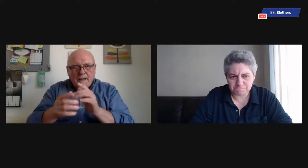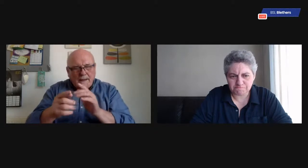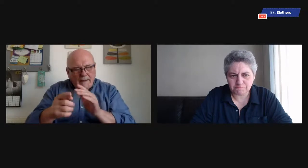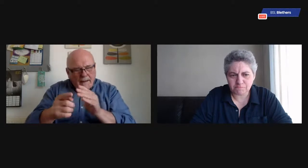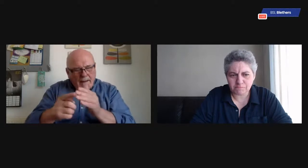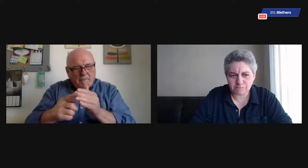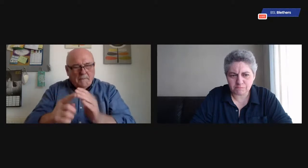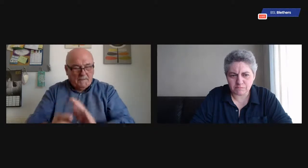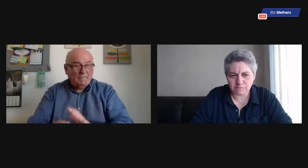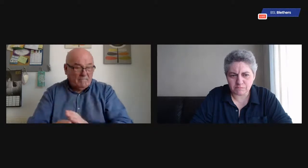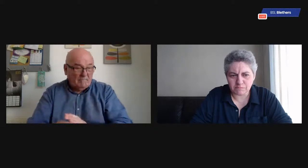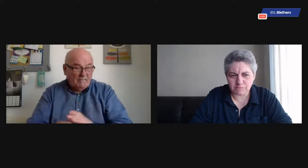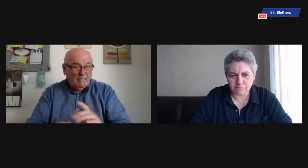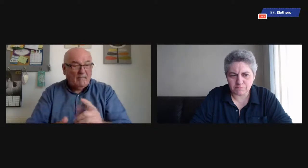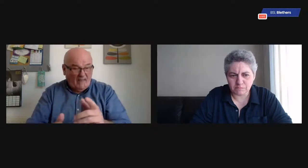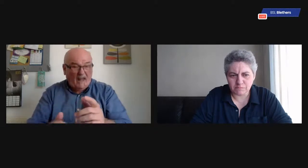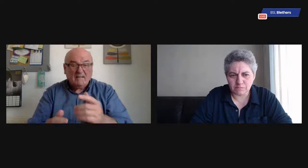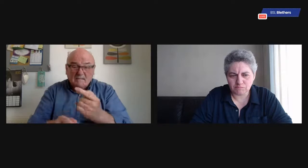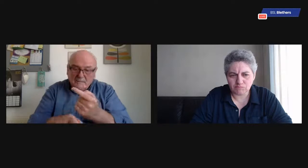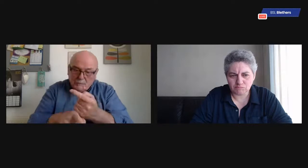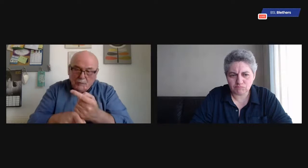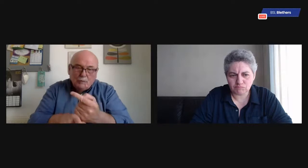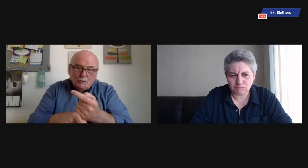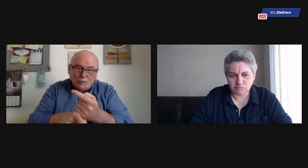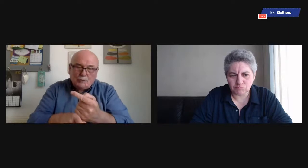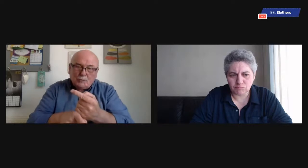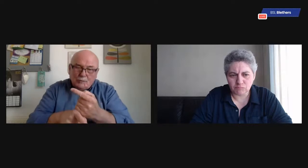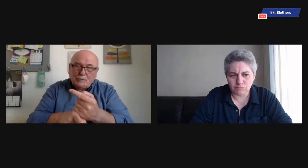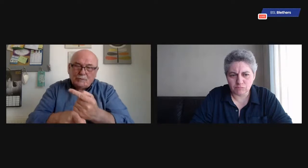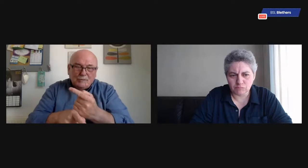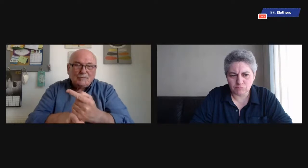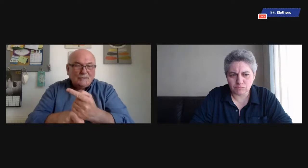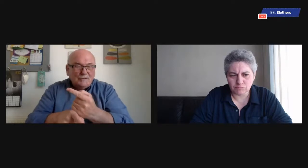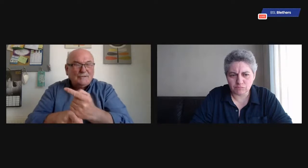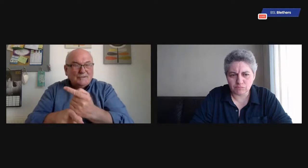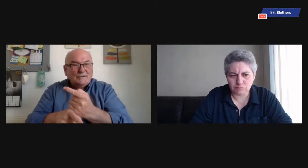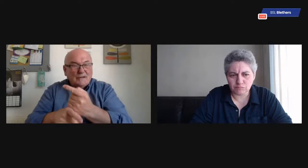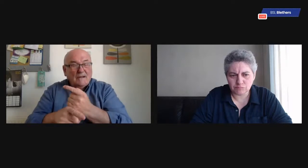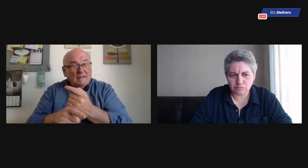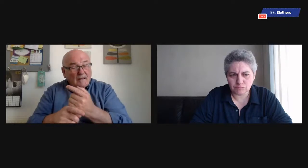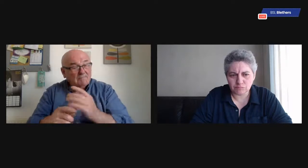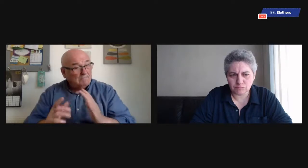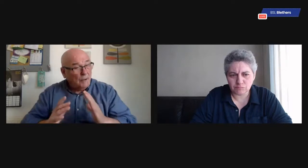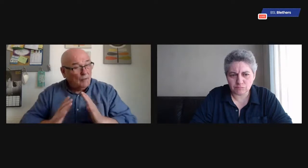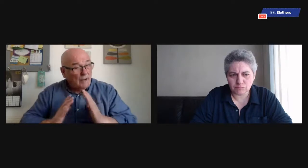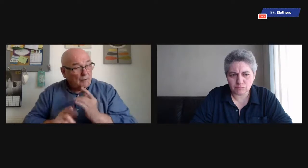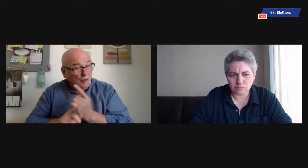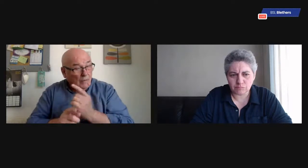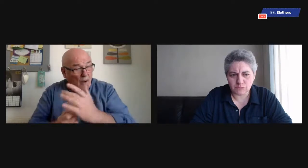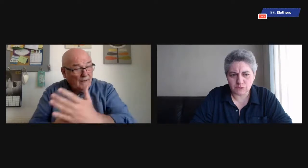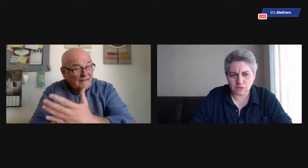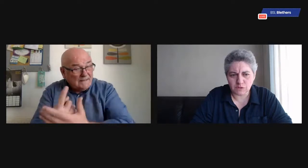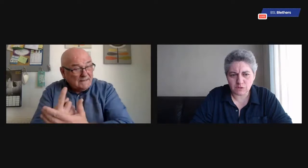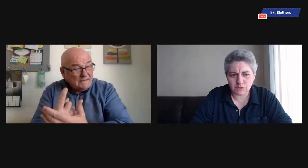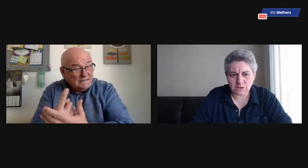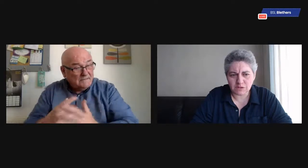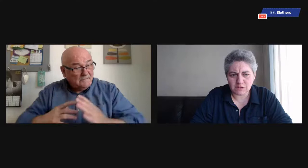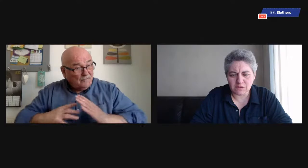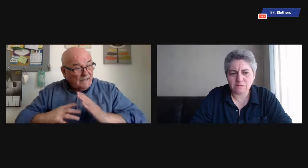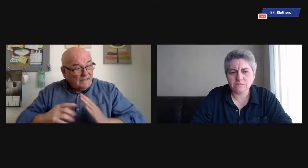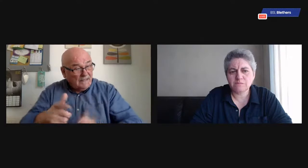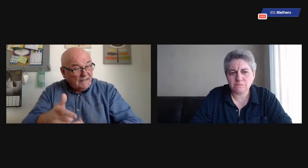is slowly, it's a step by step. You go at the person's time. So you just talk about everything in